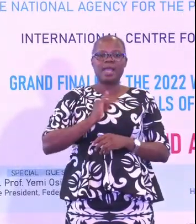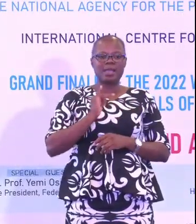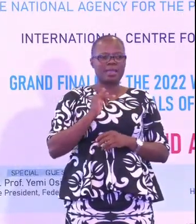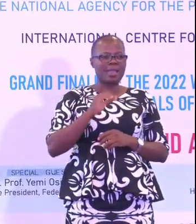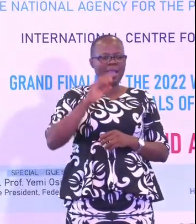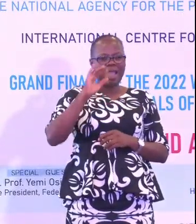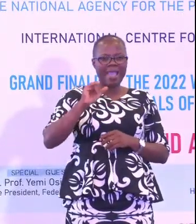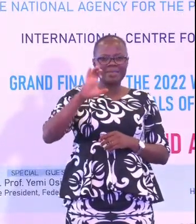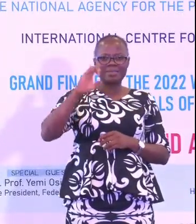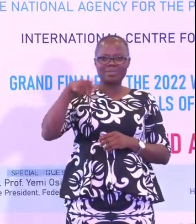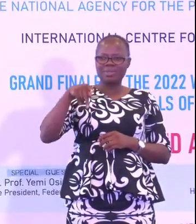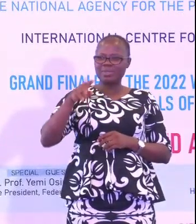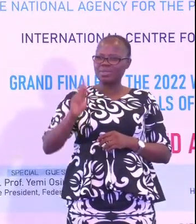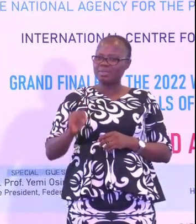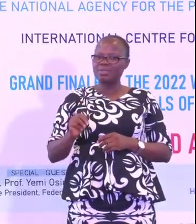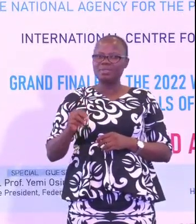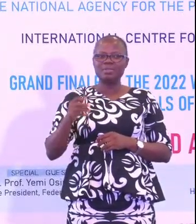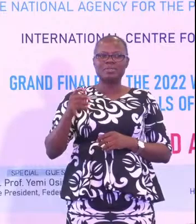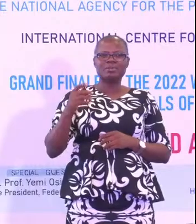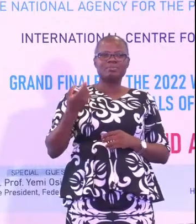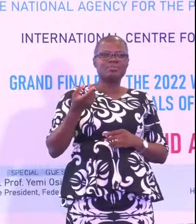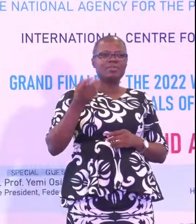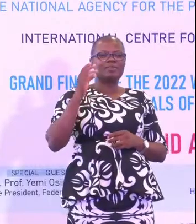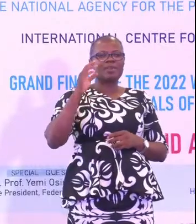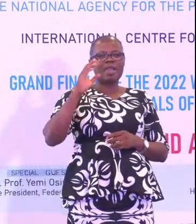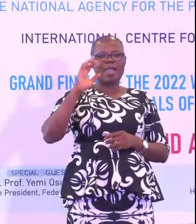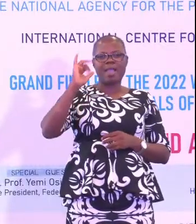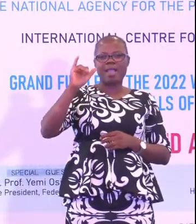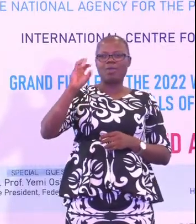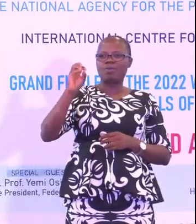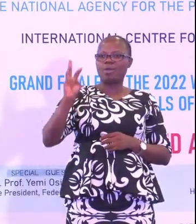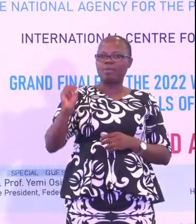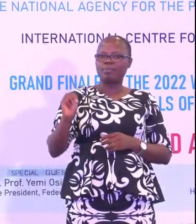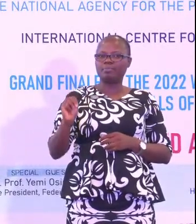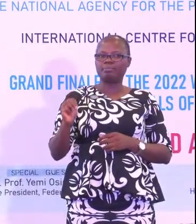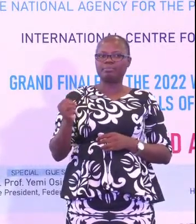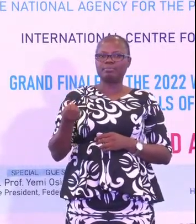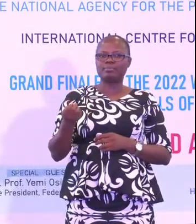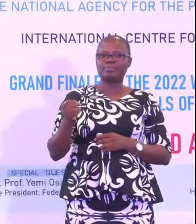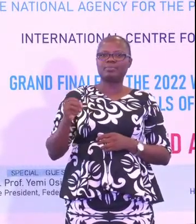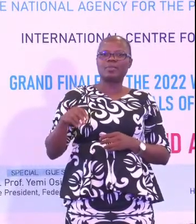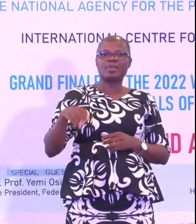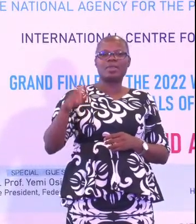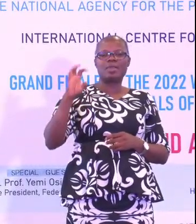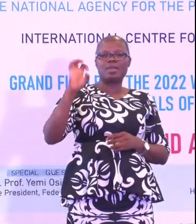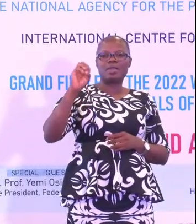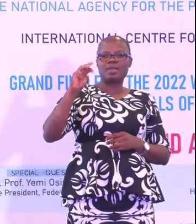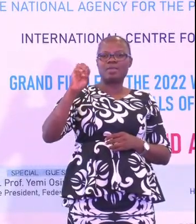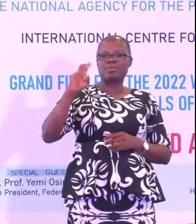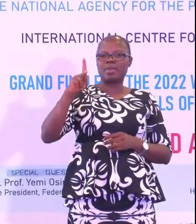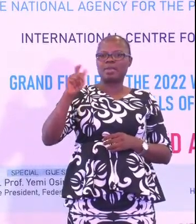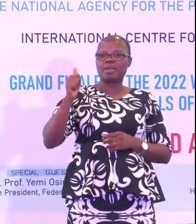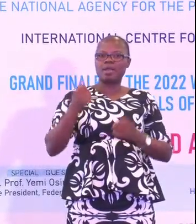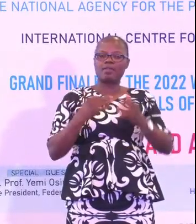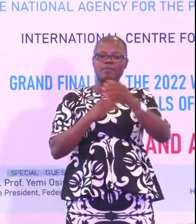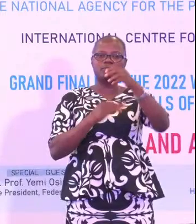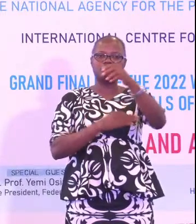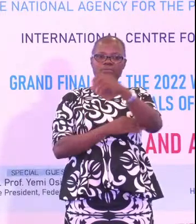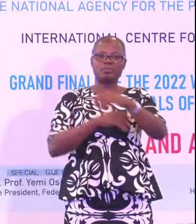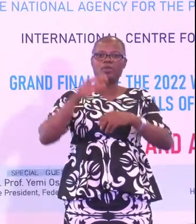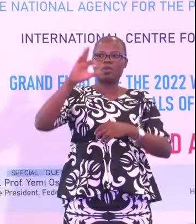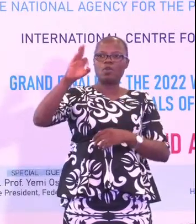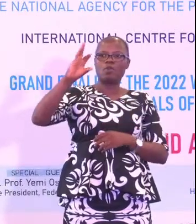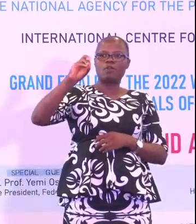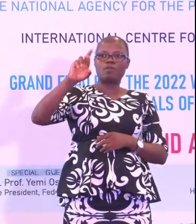ICMPD, FIAP, IOM, Simon Kofo Foundation, Fortem